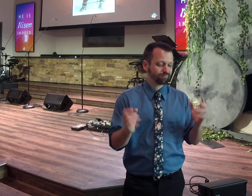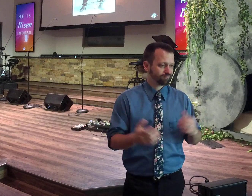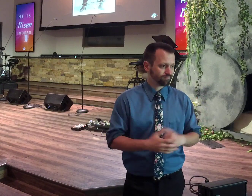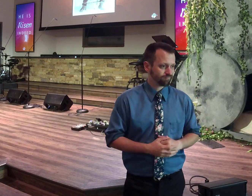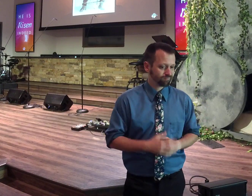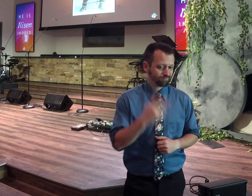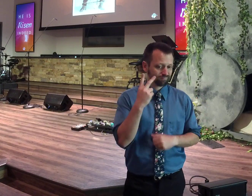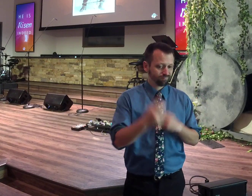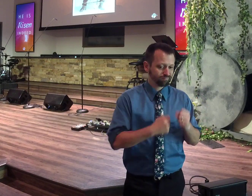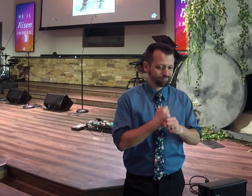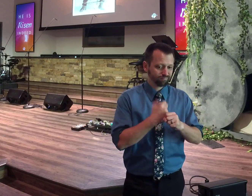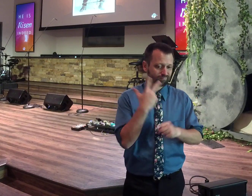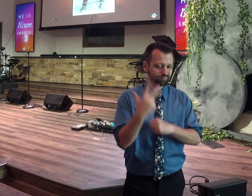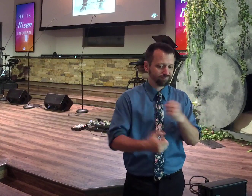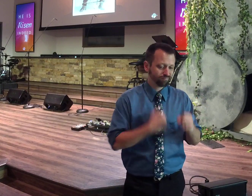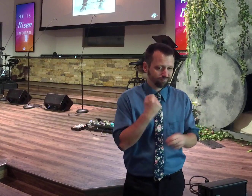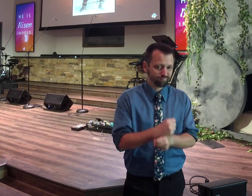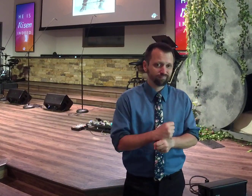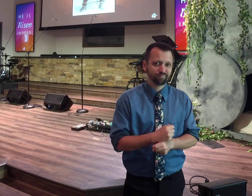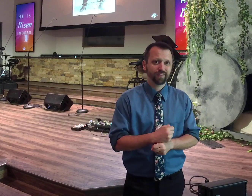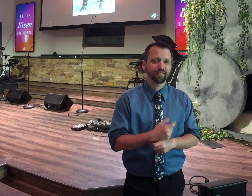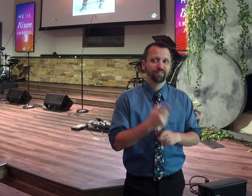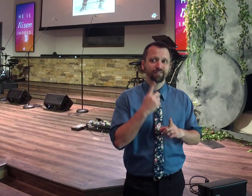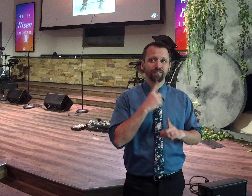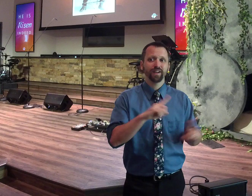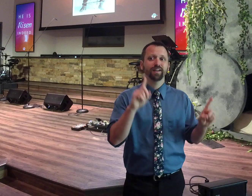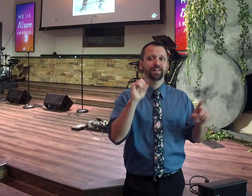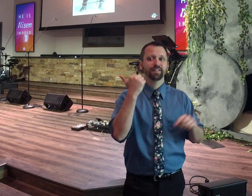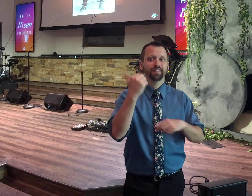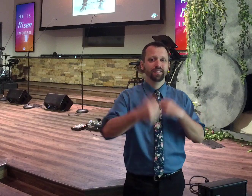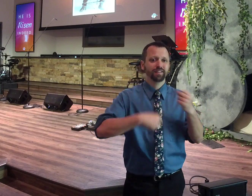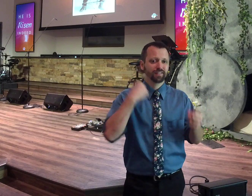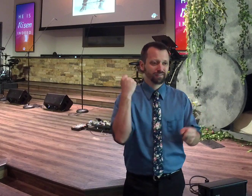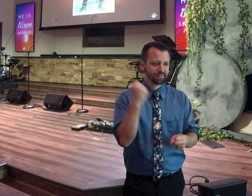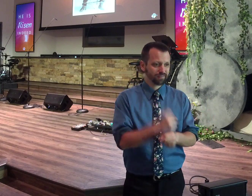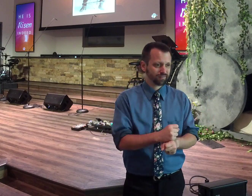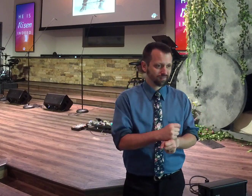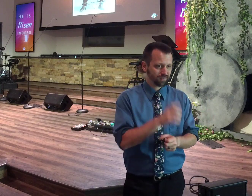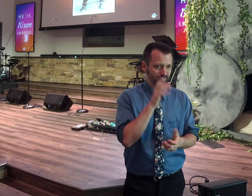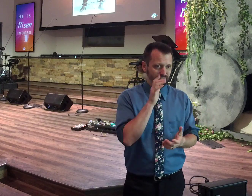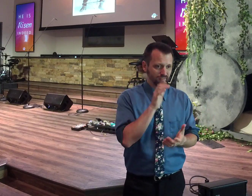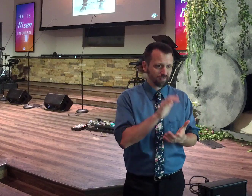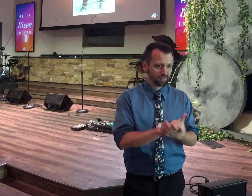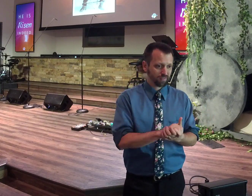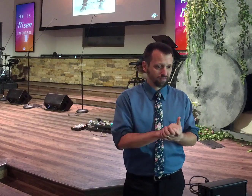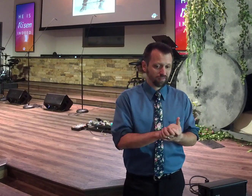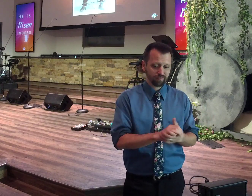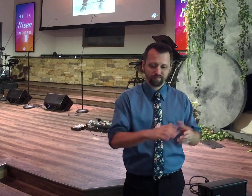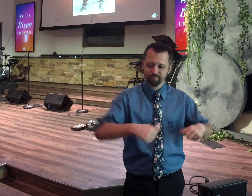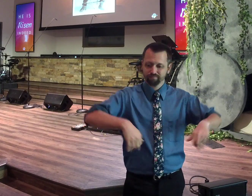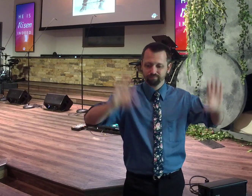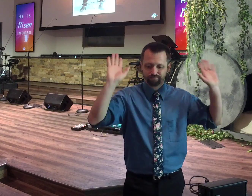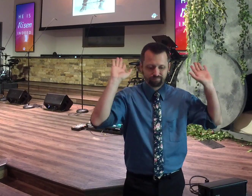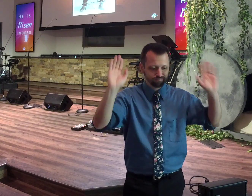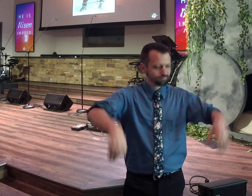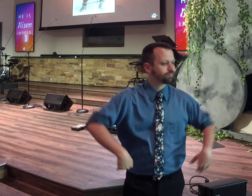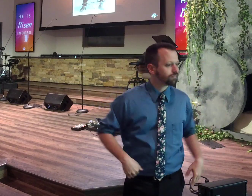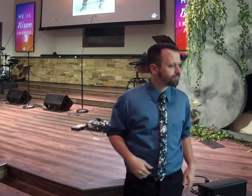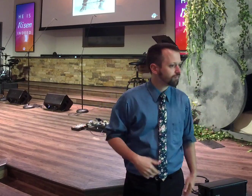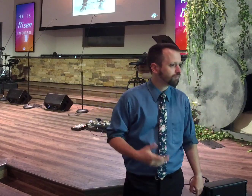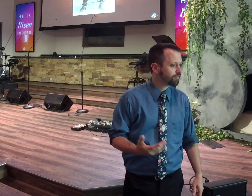After 2 years, after 3 years, and then finally after 10 years, the wife of Harry Houdini gave up. And